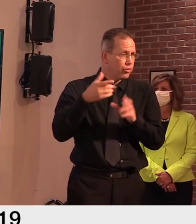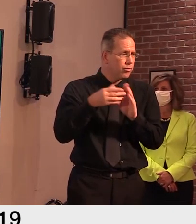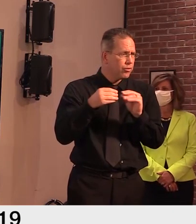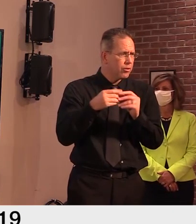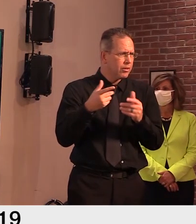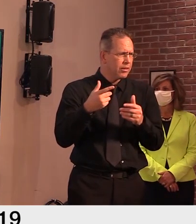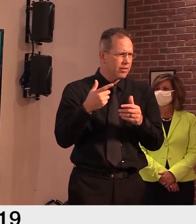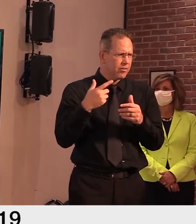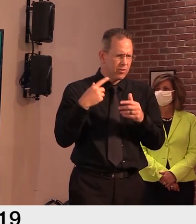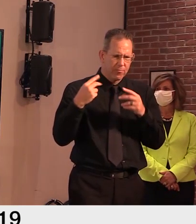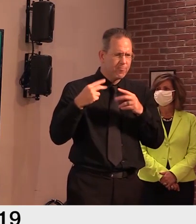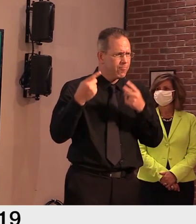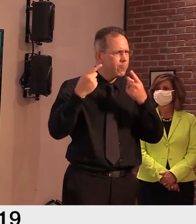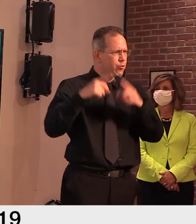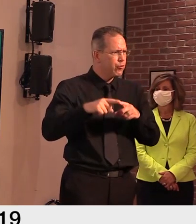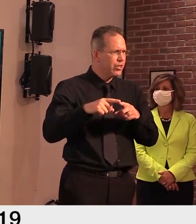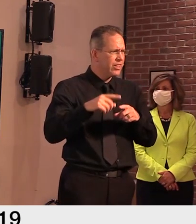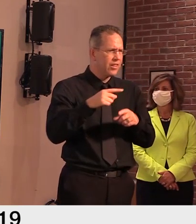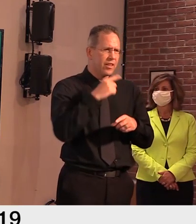we can't allow this to happen.